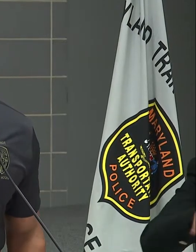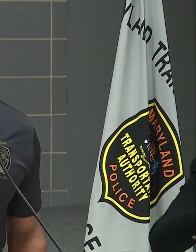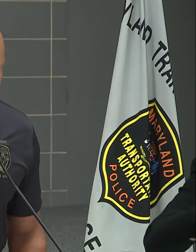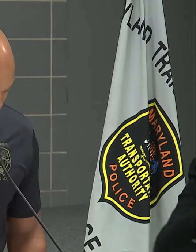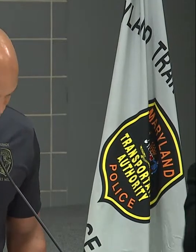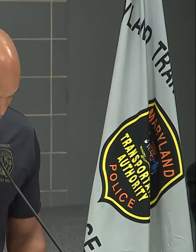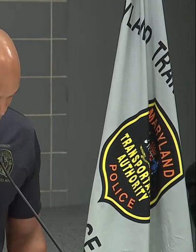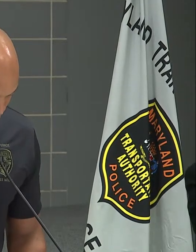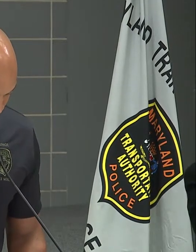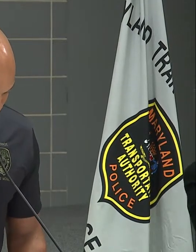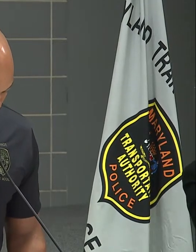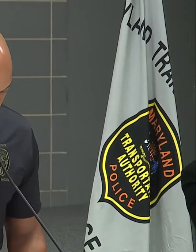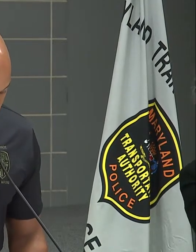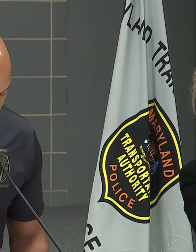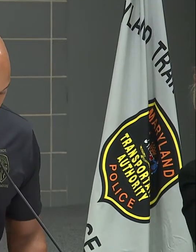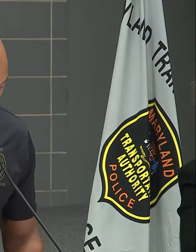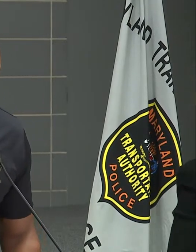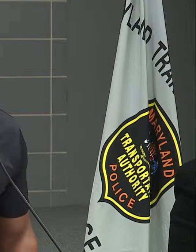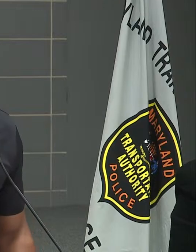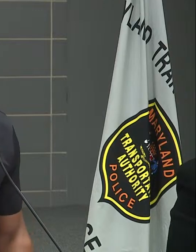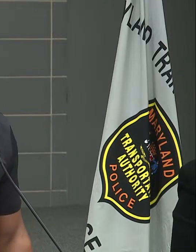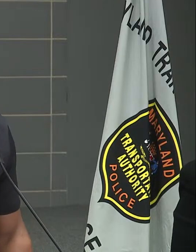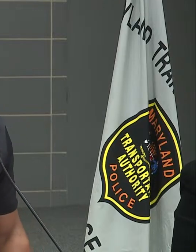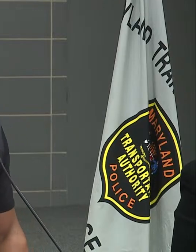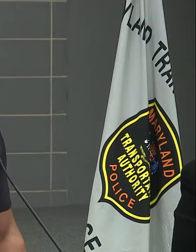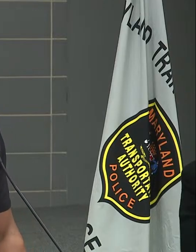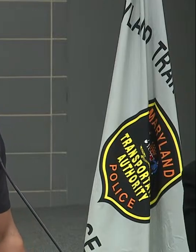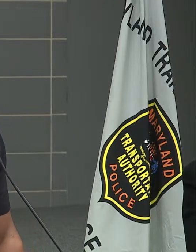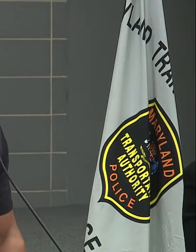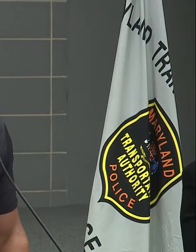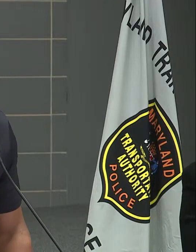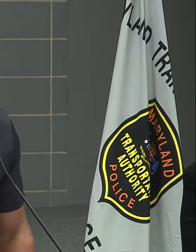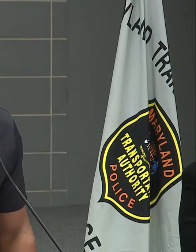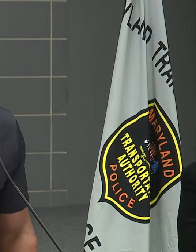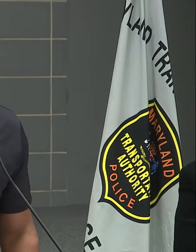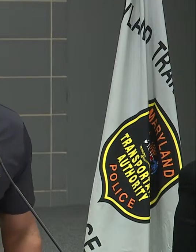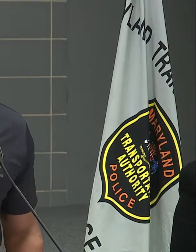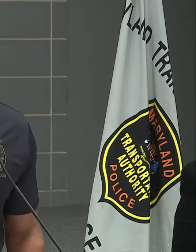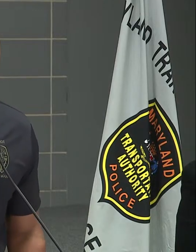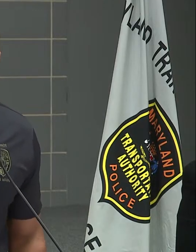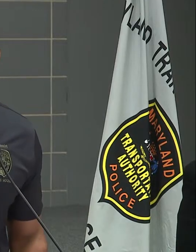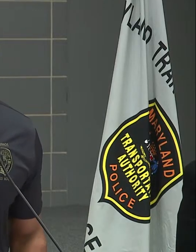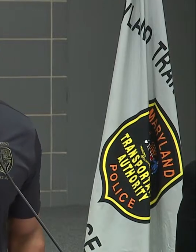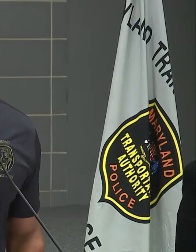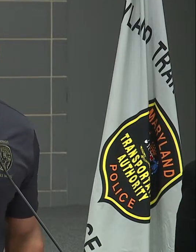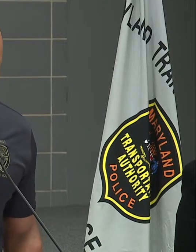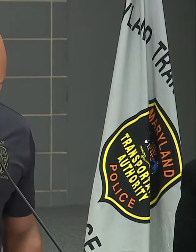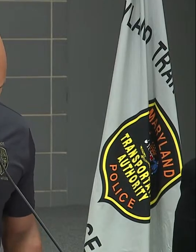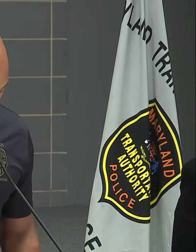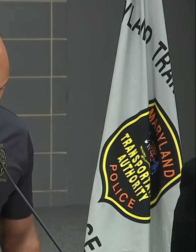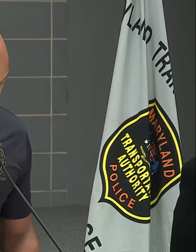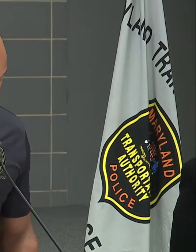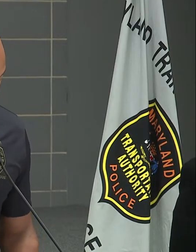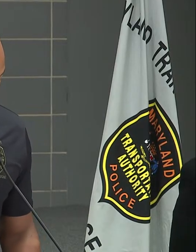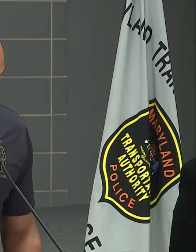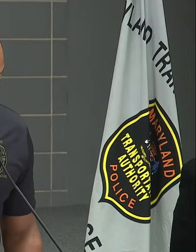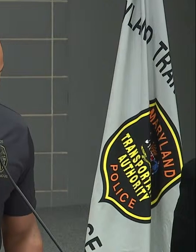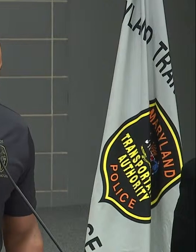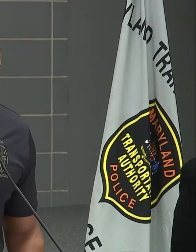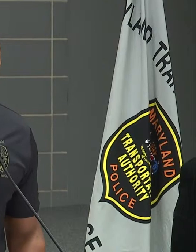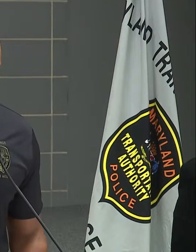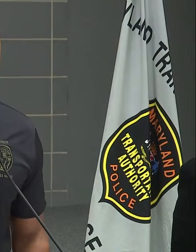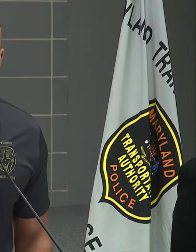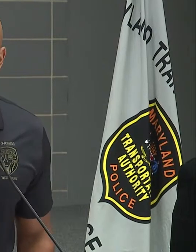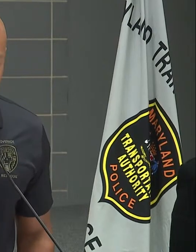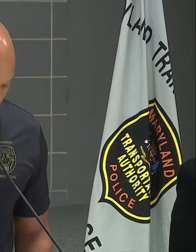day. Ellos eran Marylanders. Sus vidas tenían sentido.